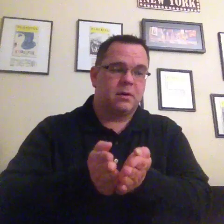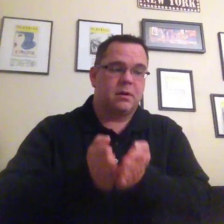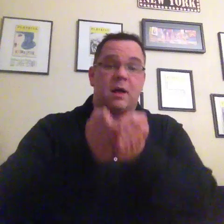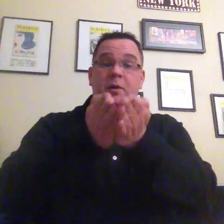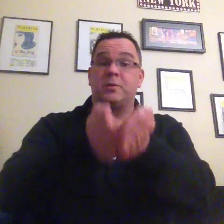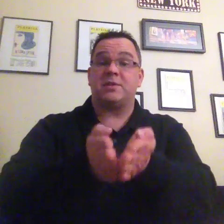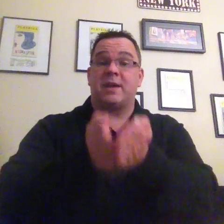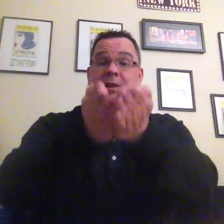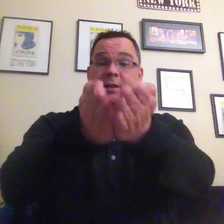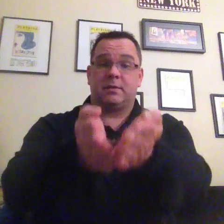I'll go sailing.